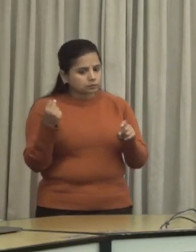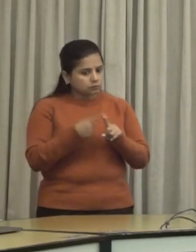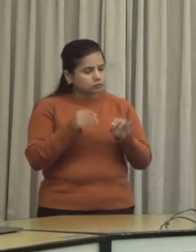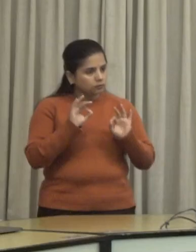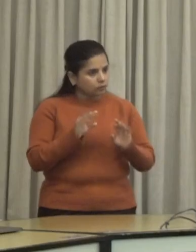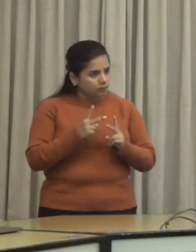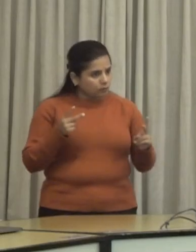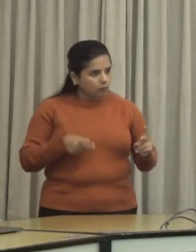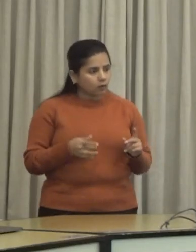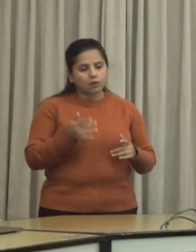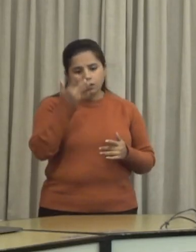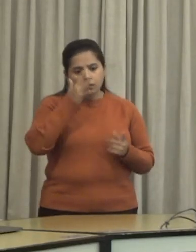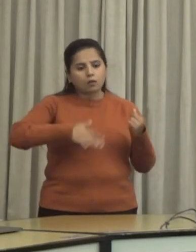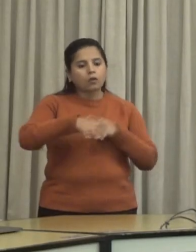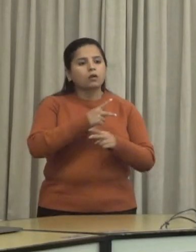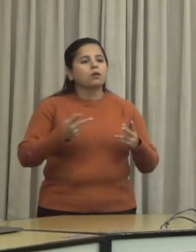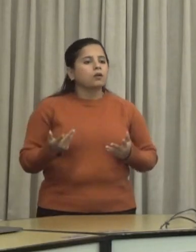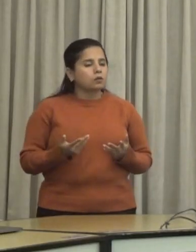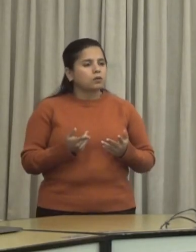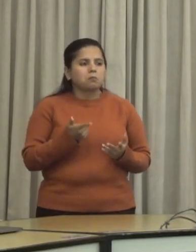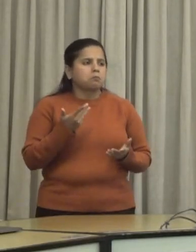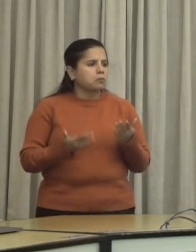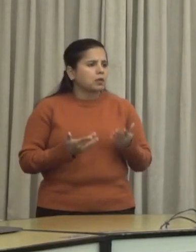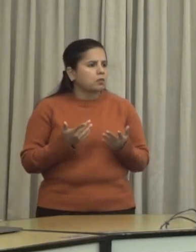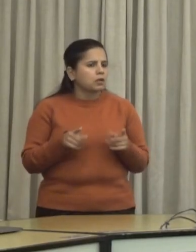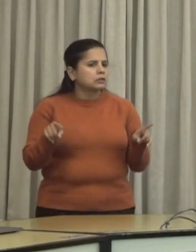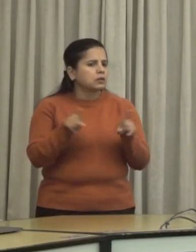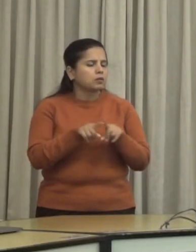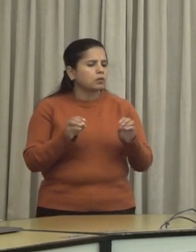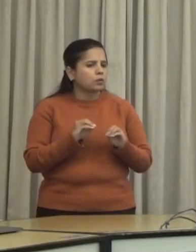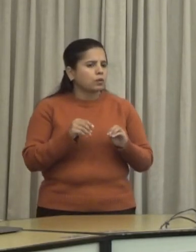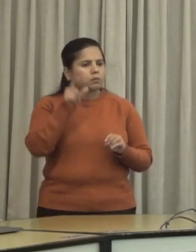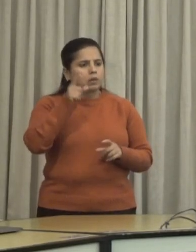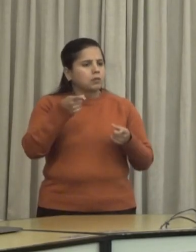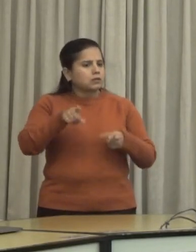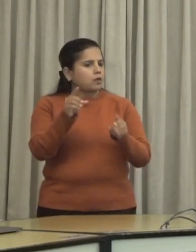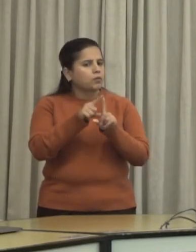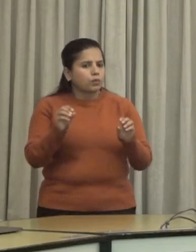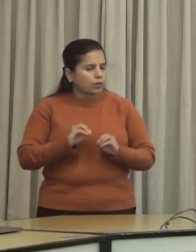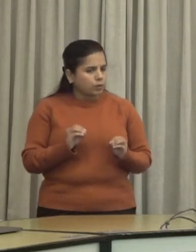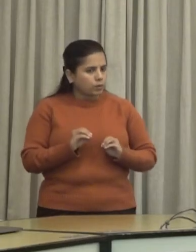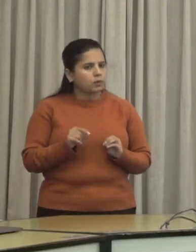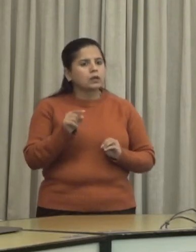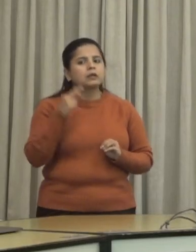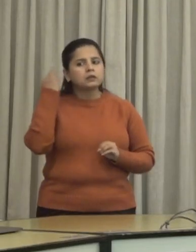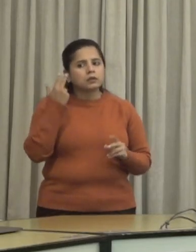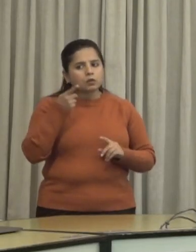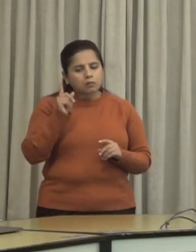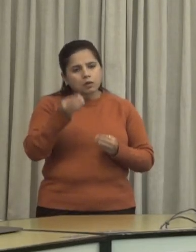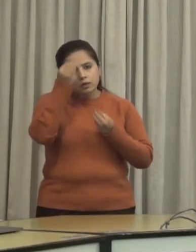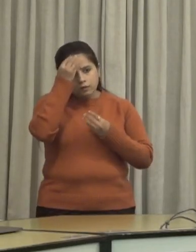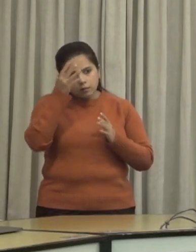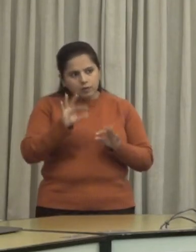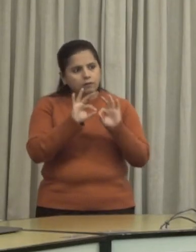with the clinical situation to hand, because that may not be exactly envisaged by the patient. And that is why that has to be communicated